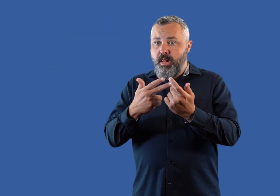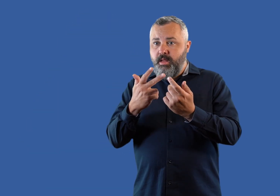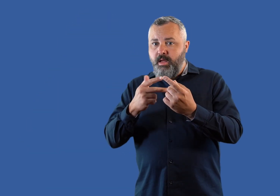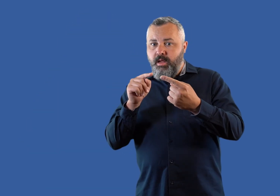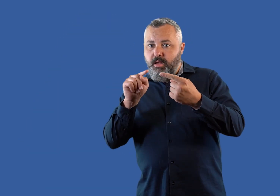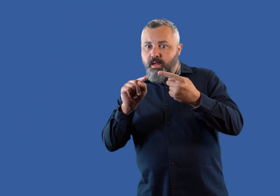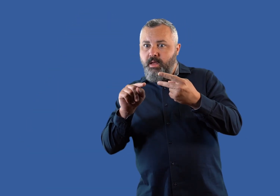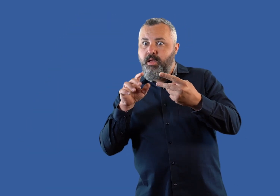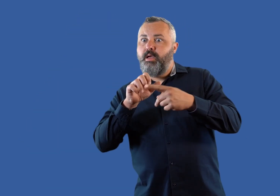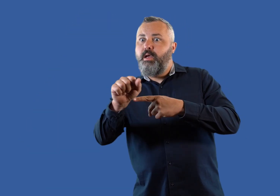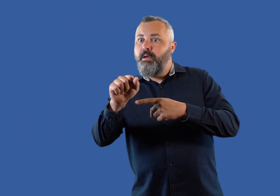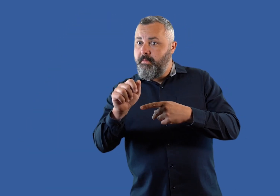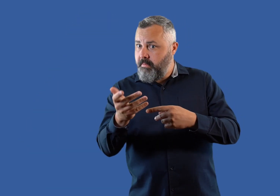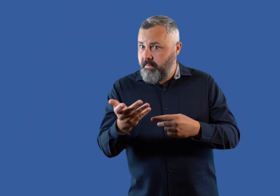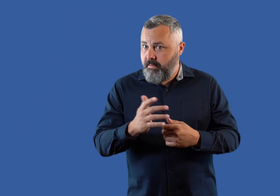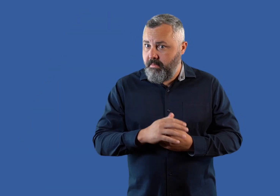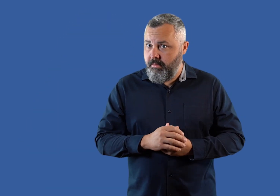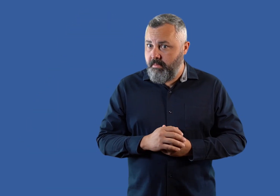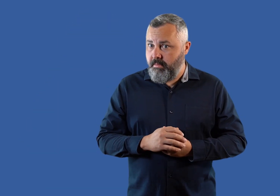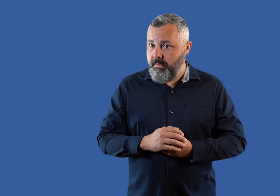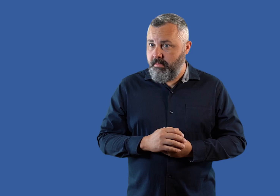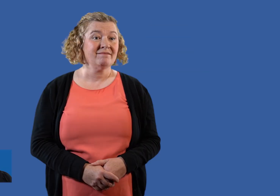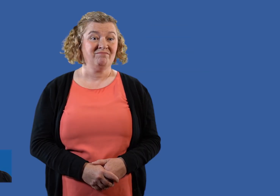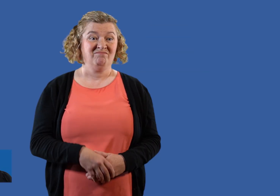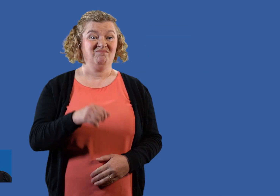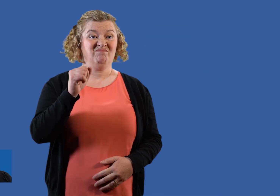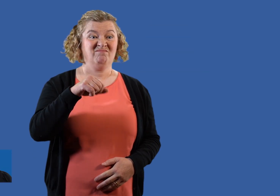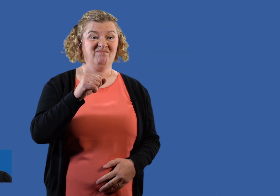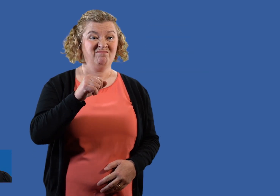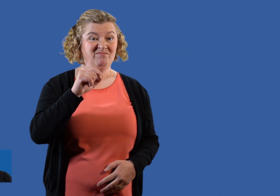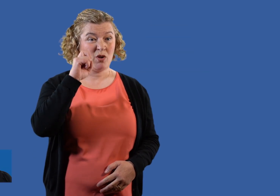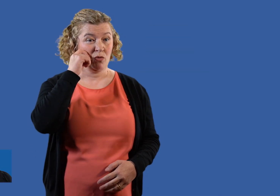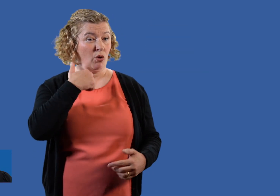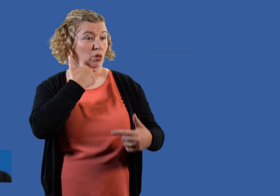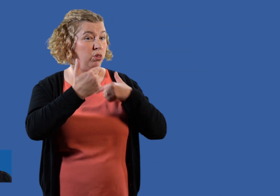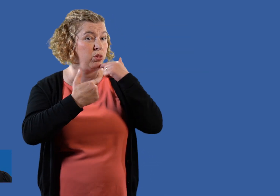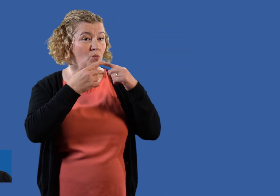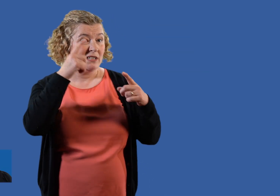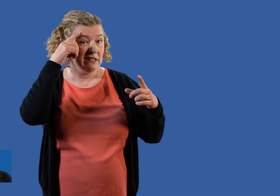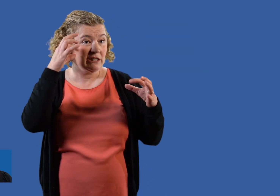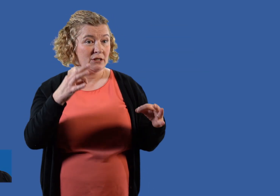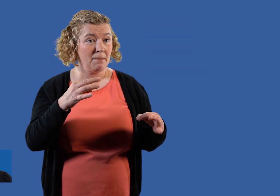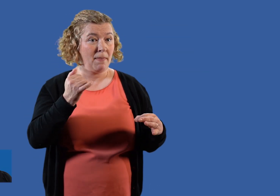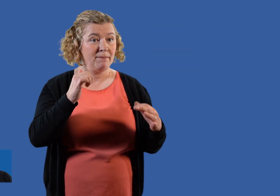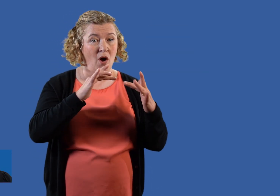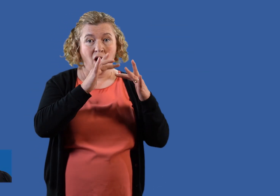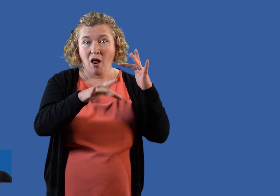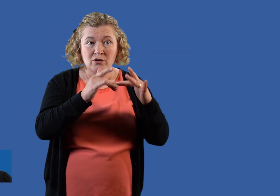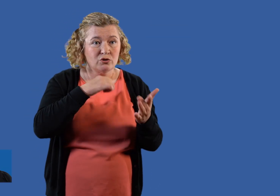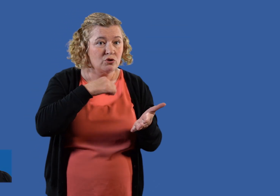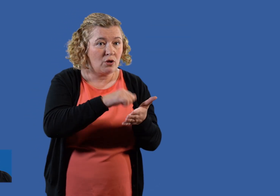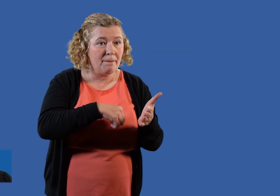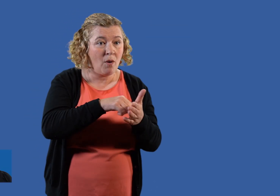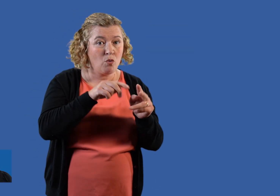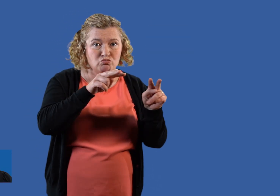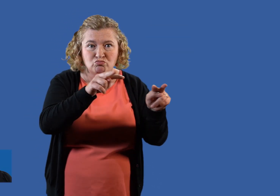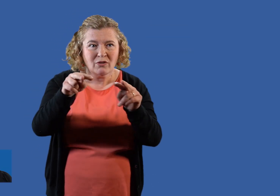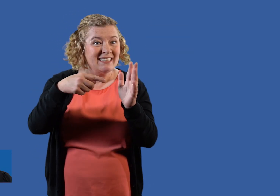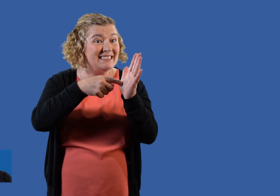And are there any other signs? Yeah, they also become impulsive with their decisions, like buying things online or TV